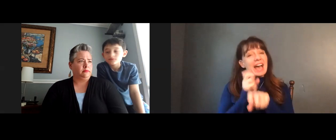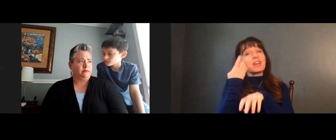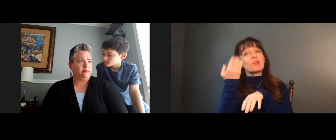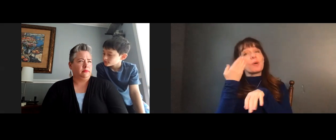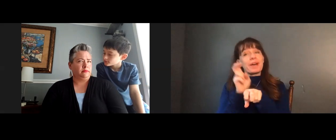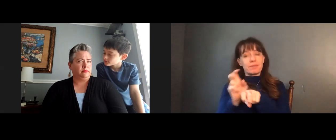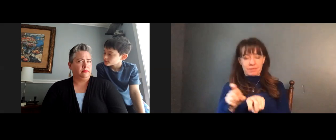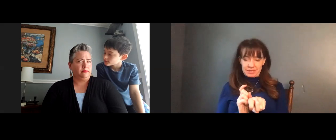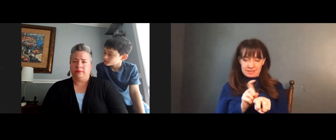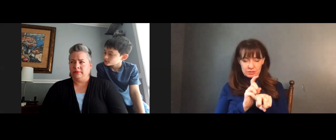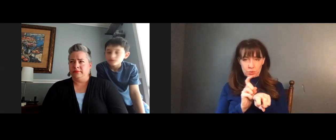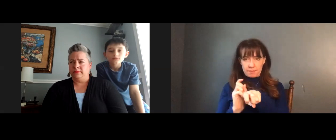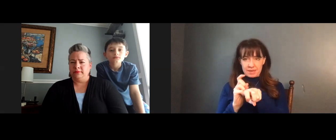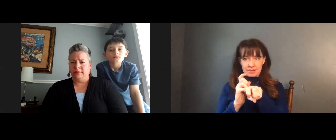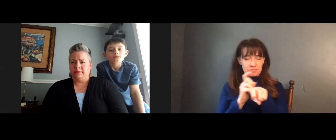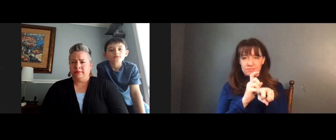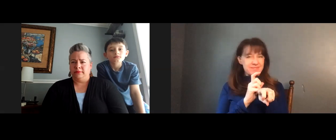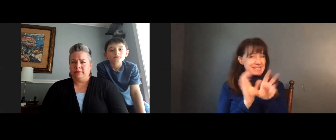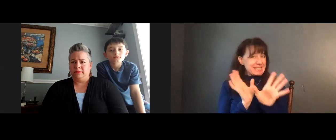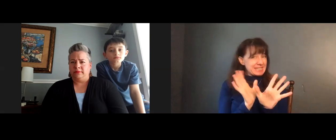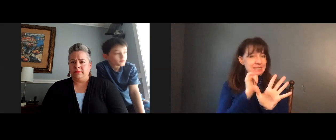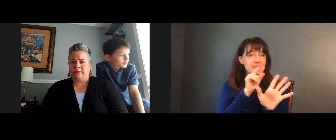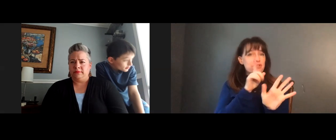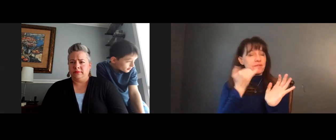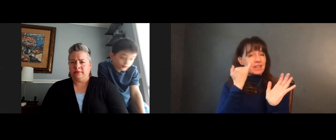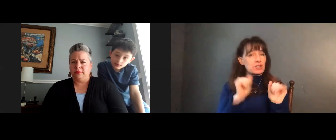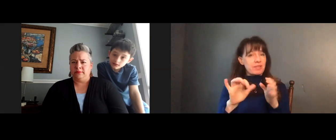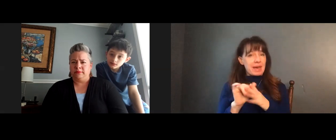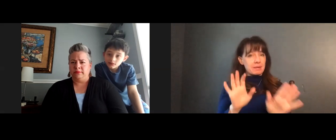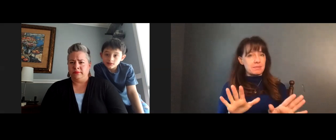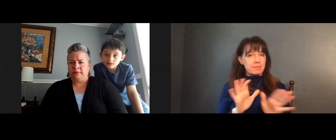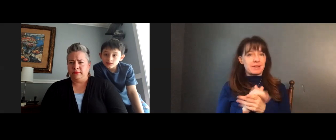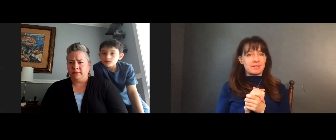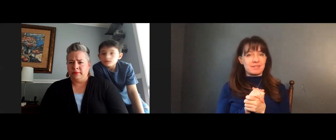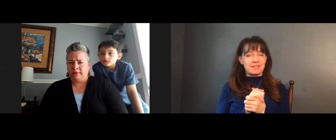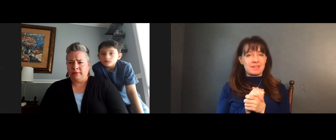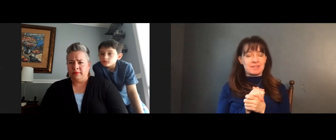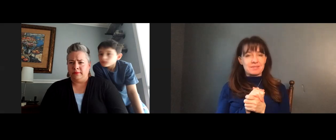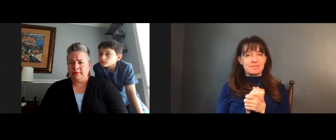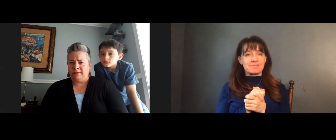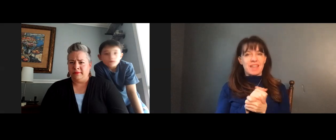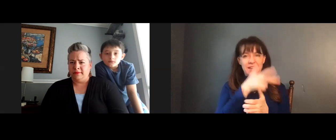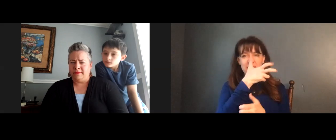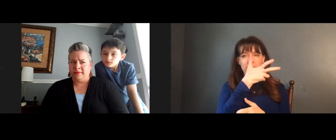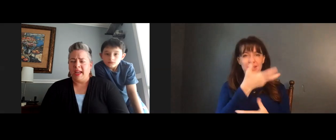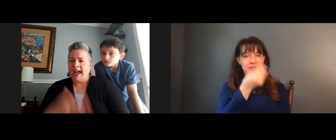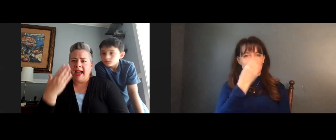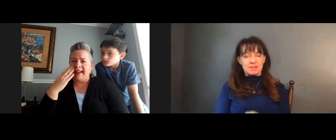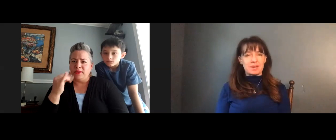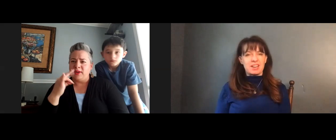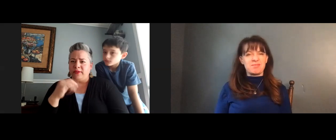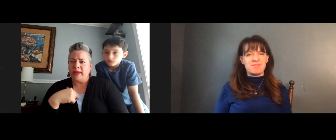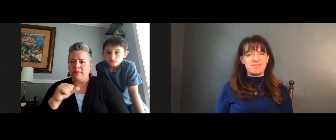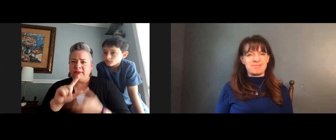i don't know about what is it a scorpion not sure if i can do that but i can eat bugs